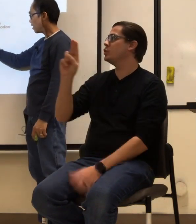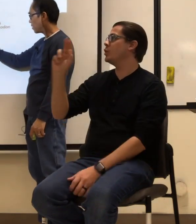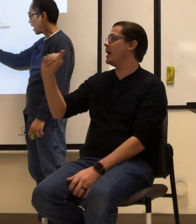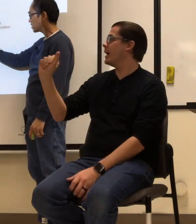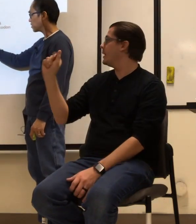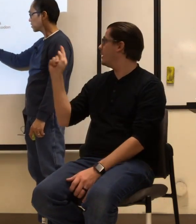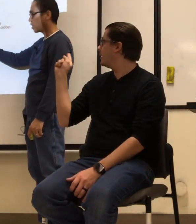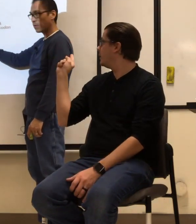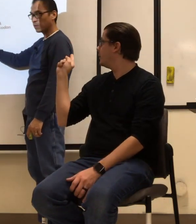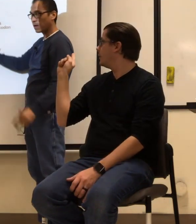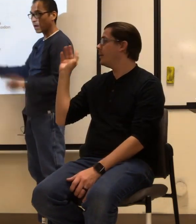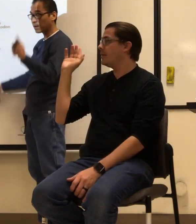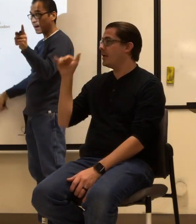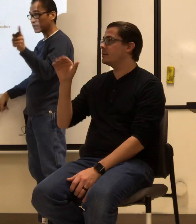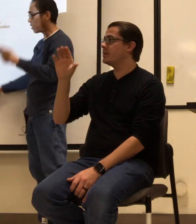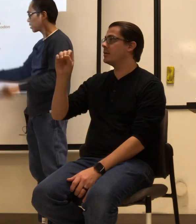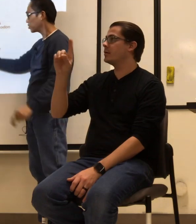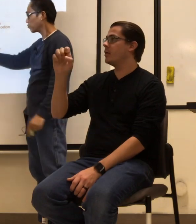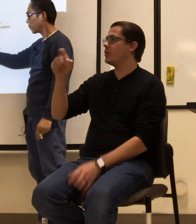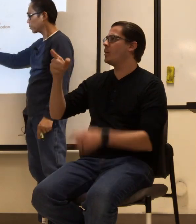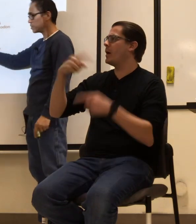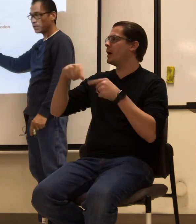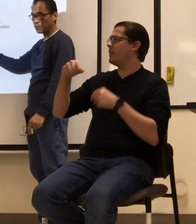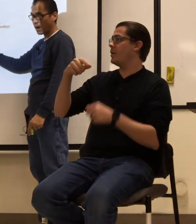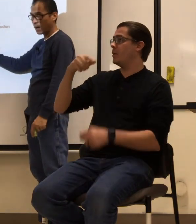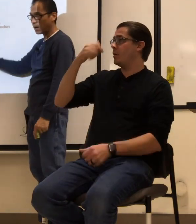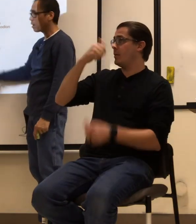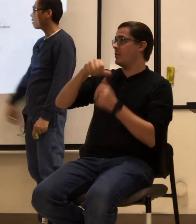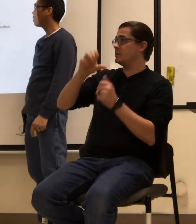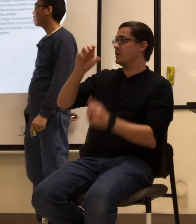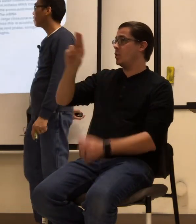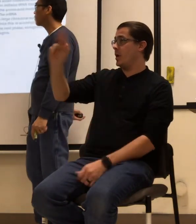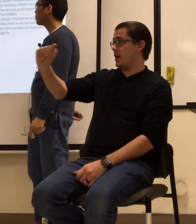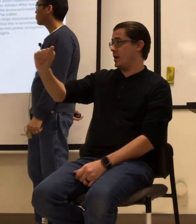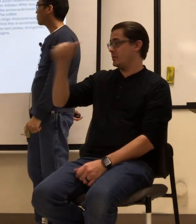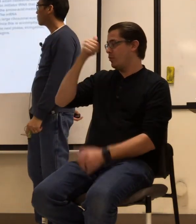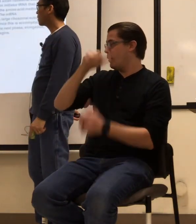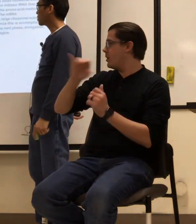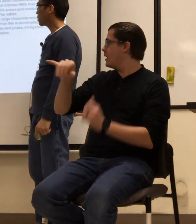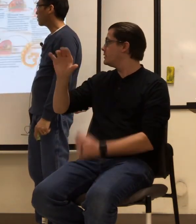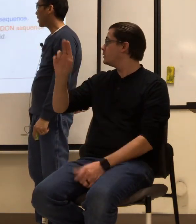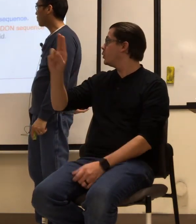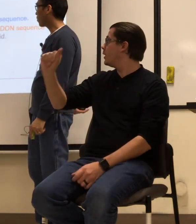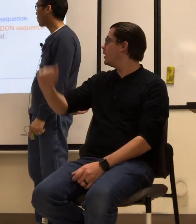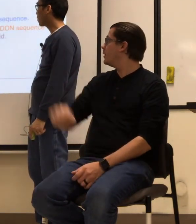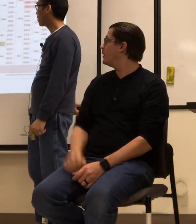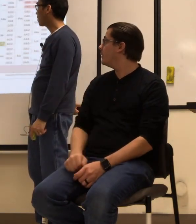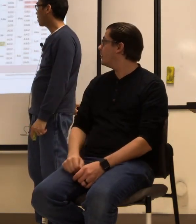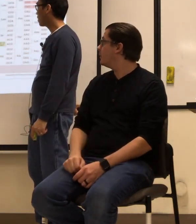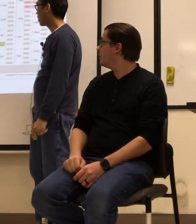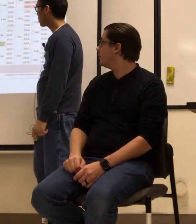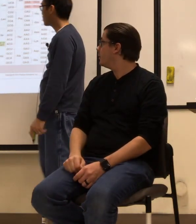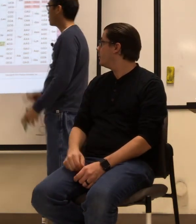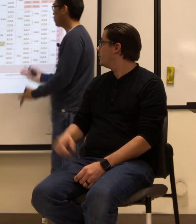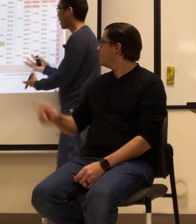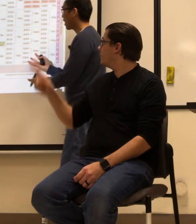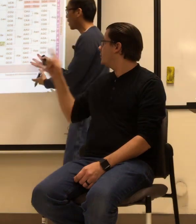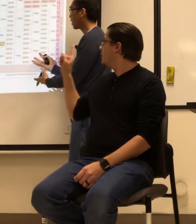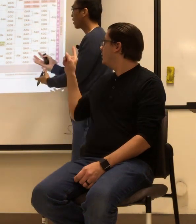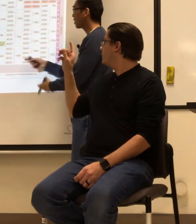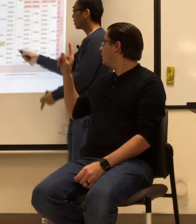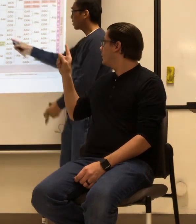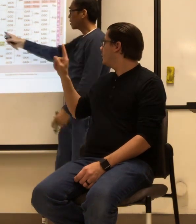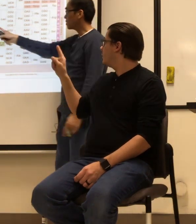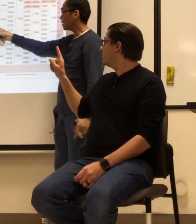CUA. That's the code. I'm going to backtrack. Just remember, CUA. Let's read the table.